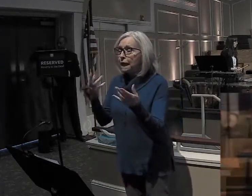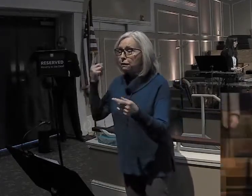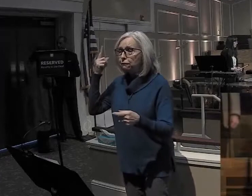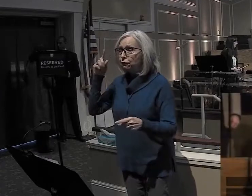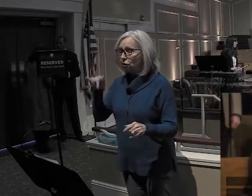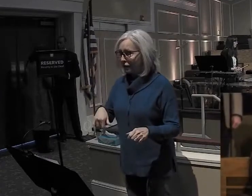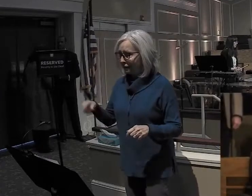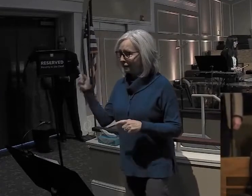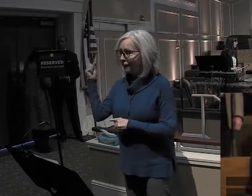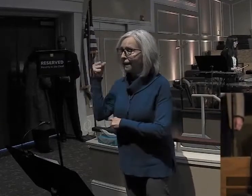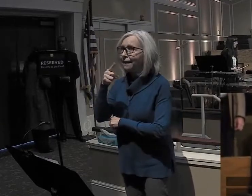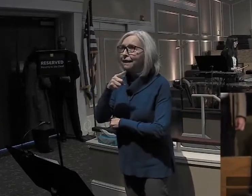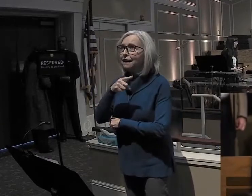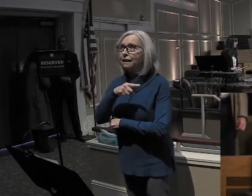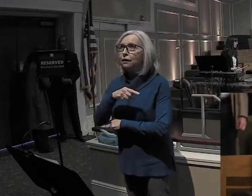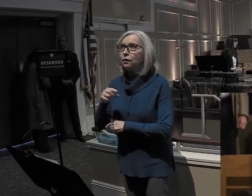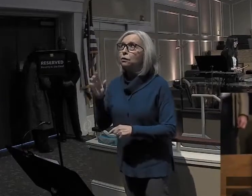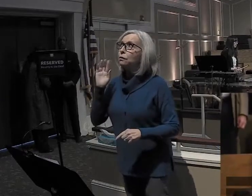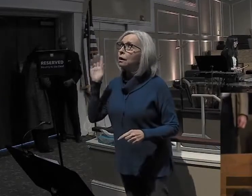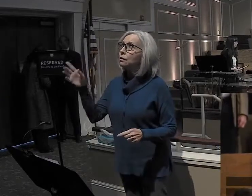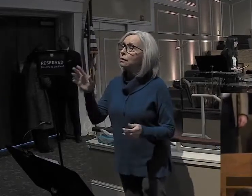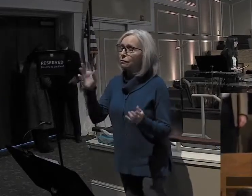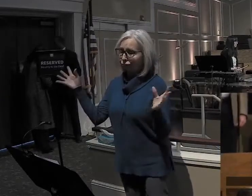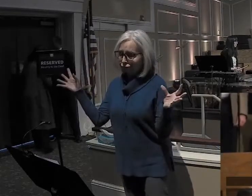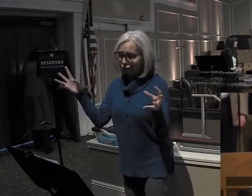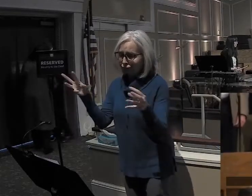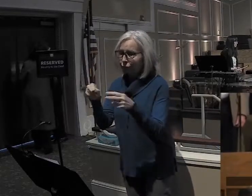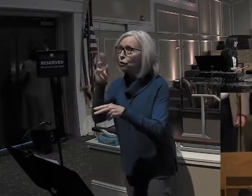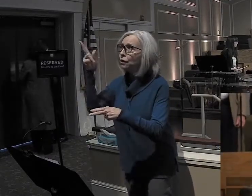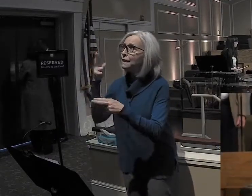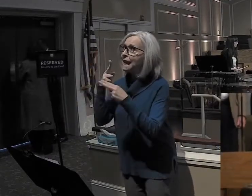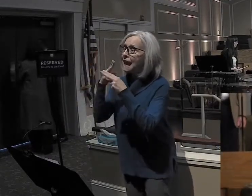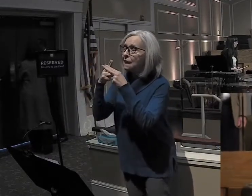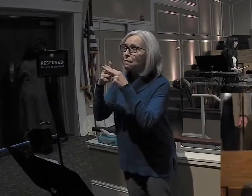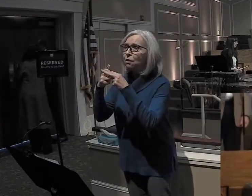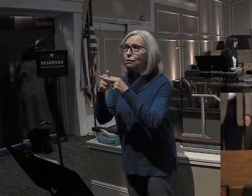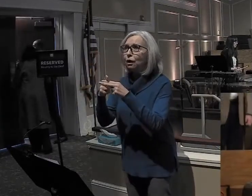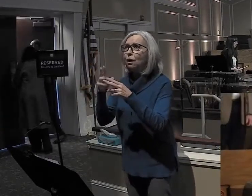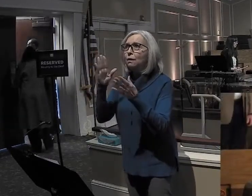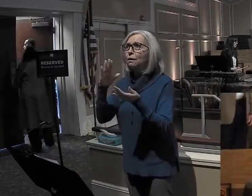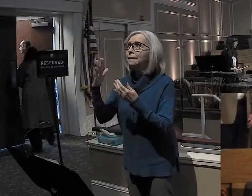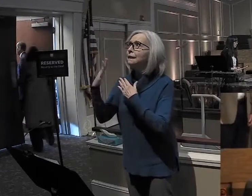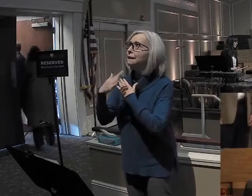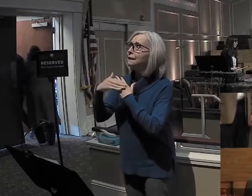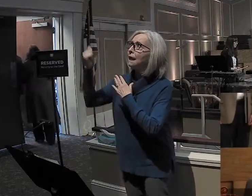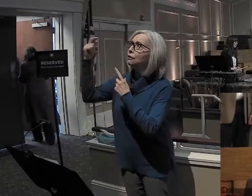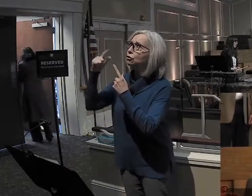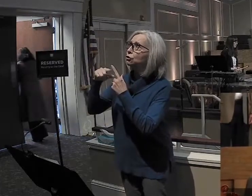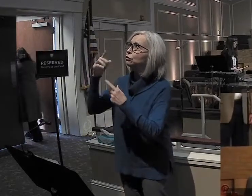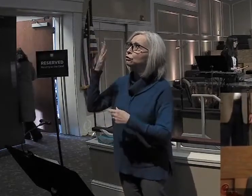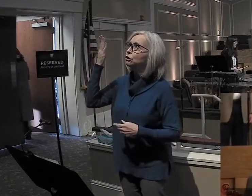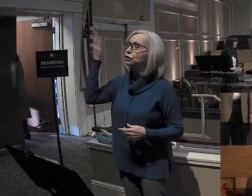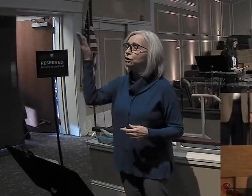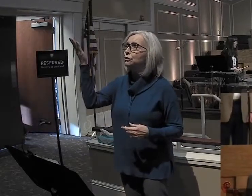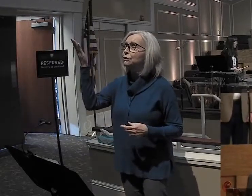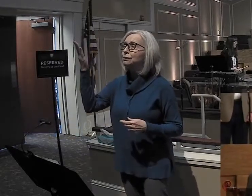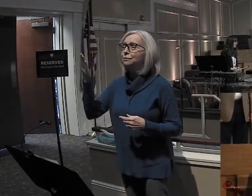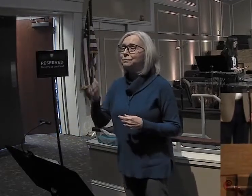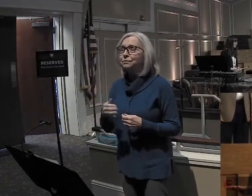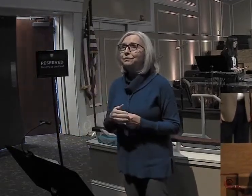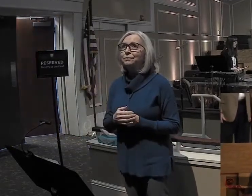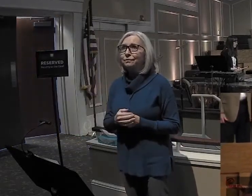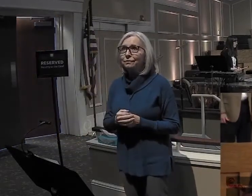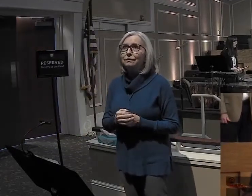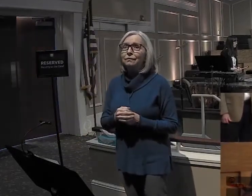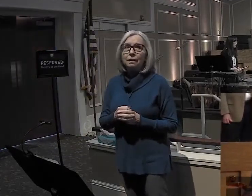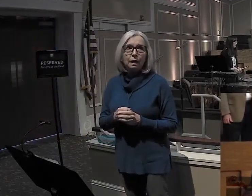We've waited for this day. We're gathered in your name, calling out to you. Hear